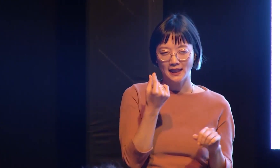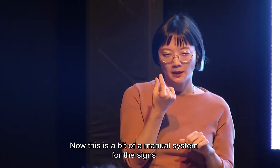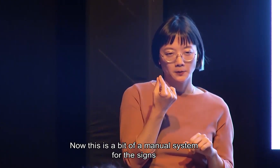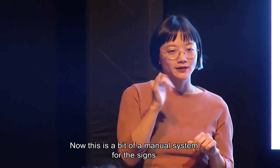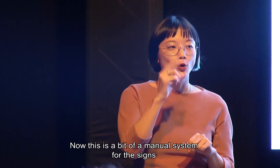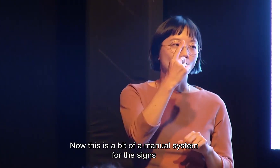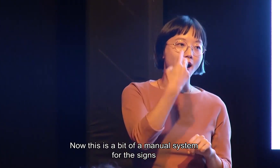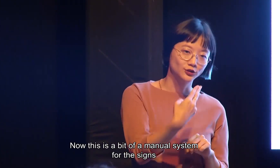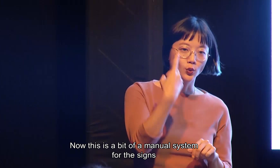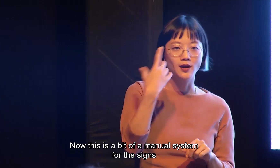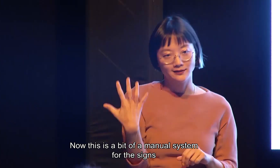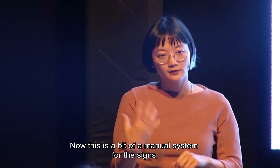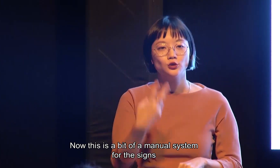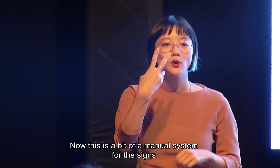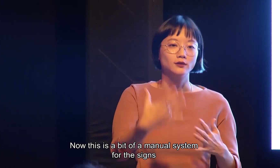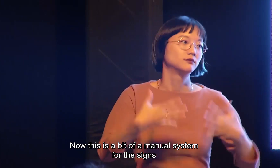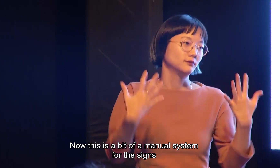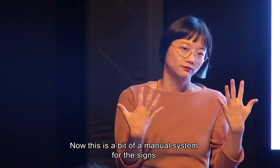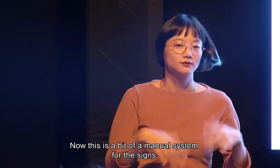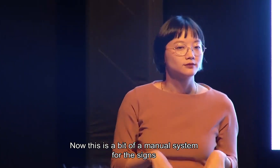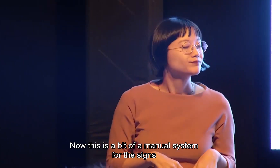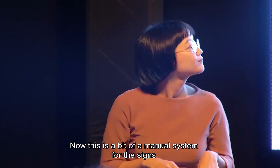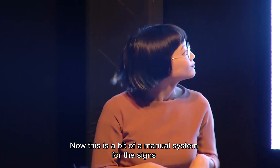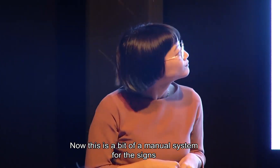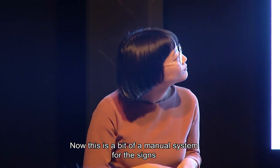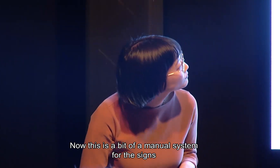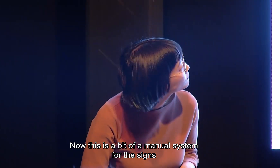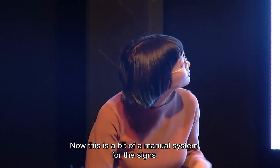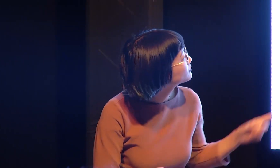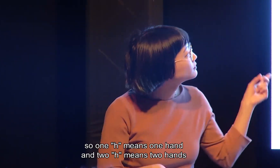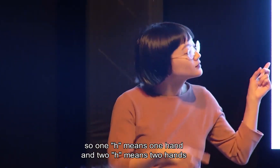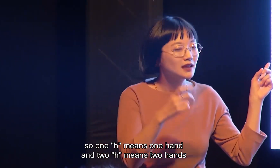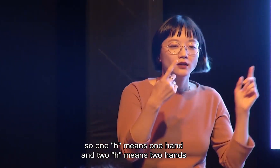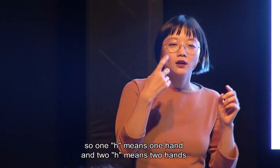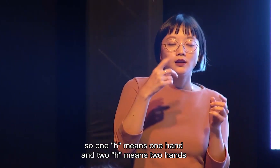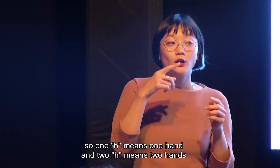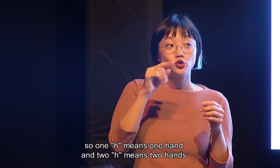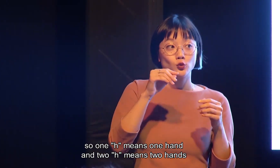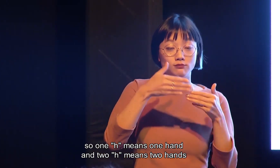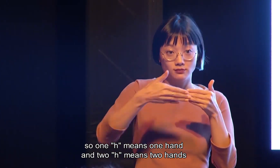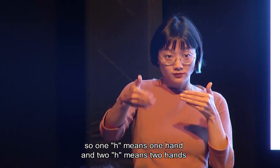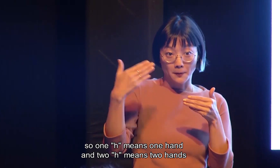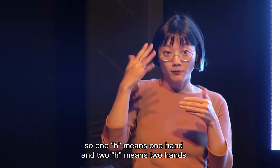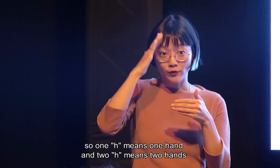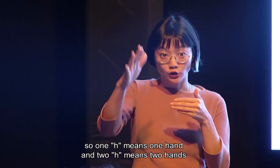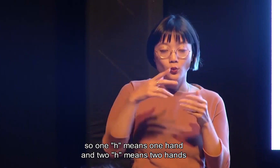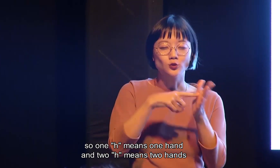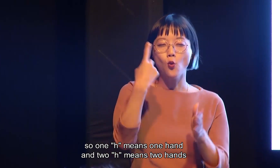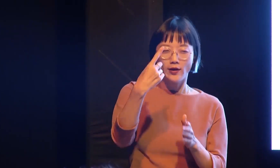Now, this is a bit of a manual system for the signs. So 1H means one hand and 2H means two hands. Before